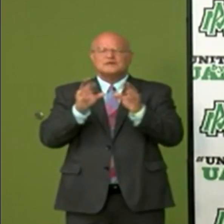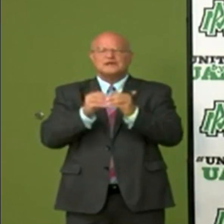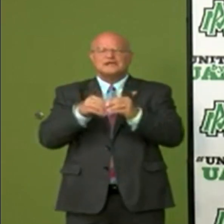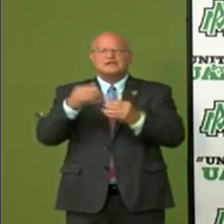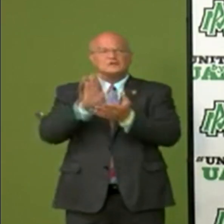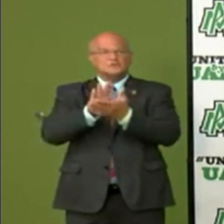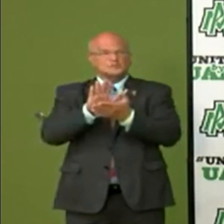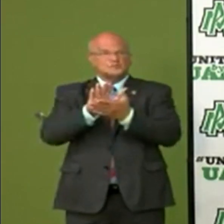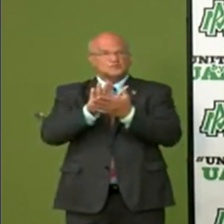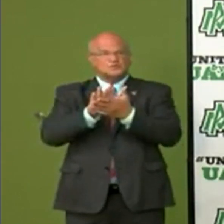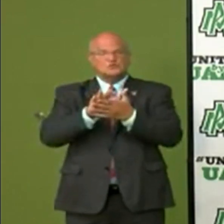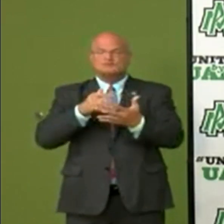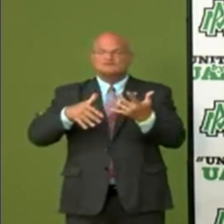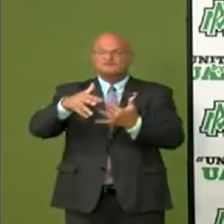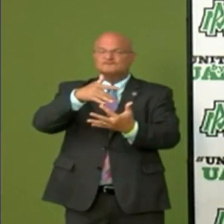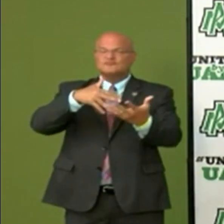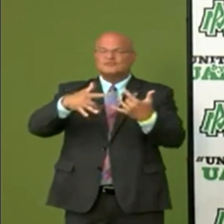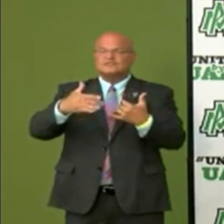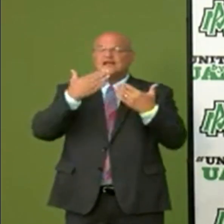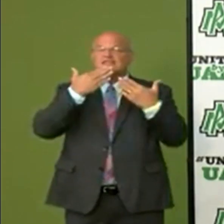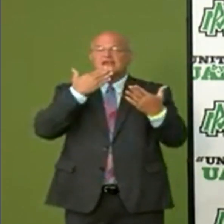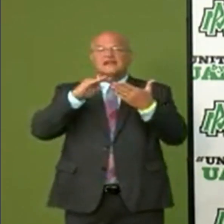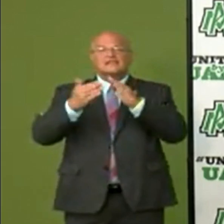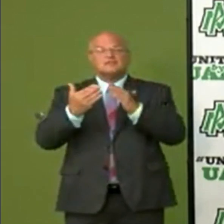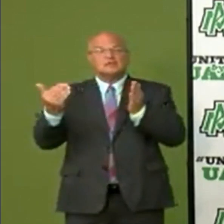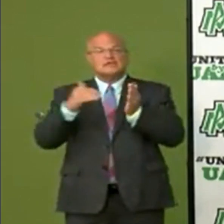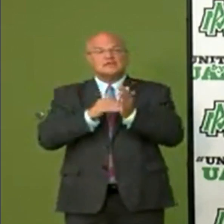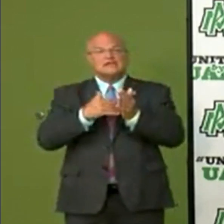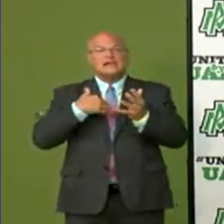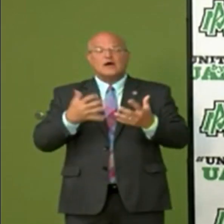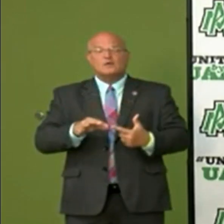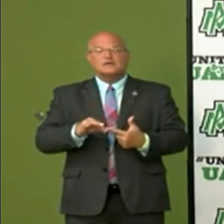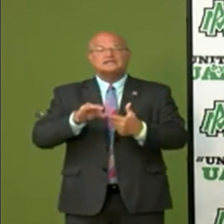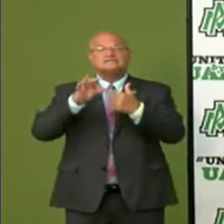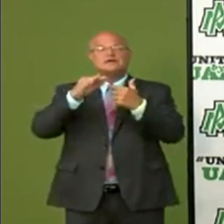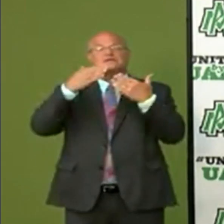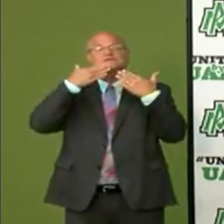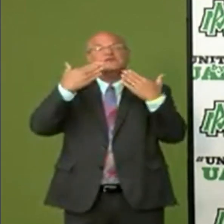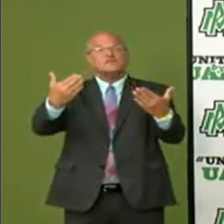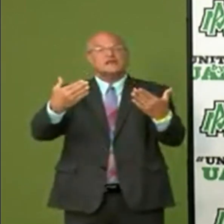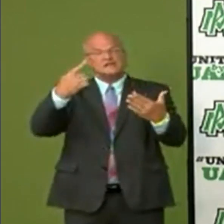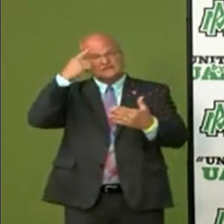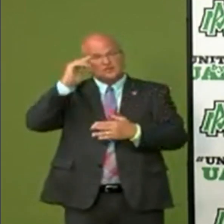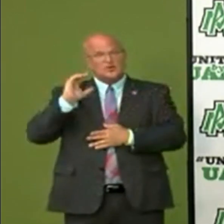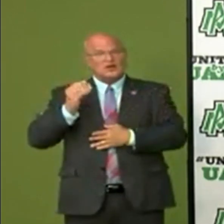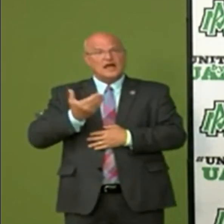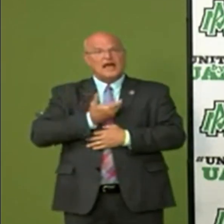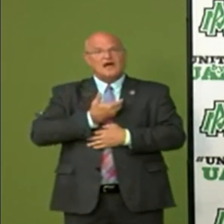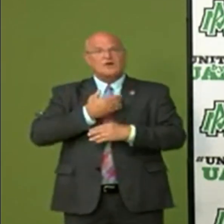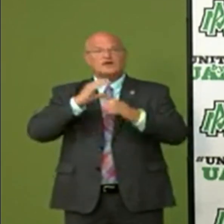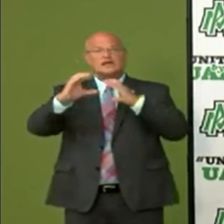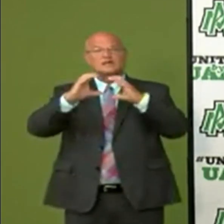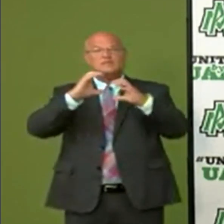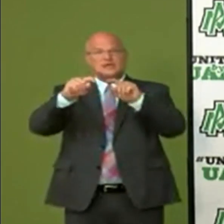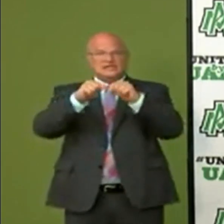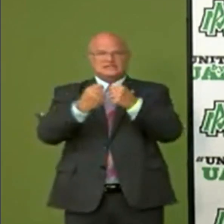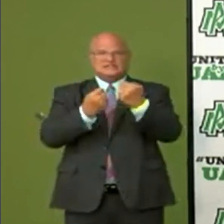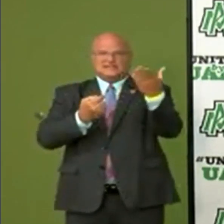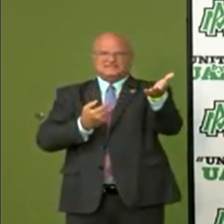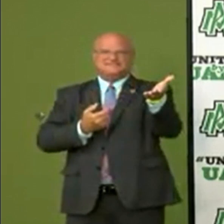to the school. I want to thank the community again, and I want to give a special thanks to our communications